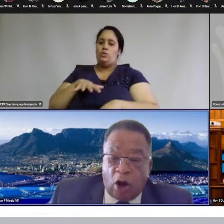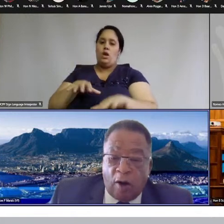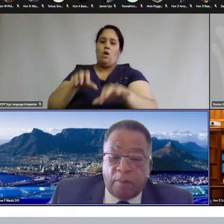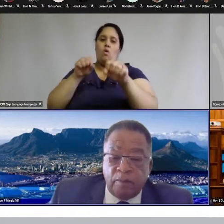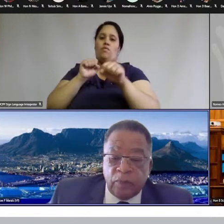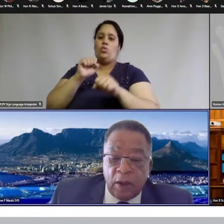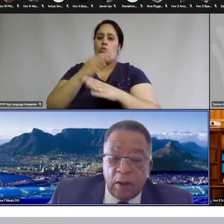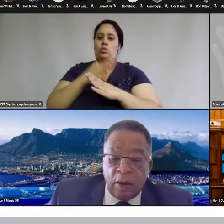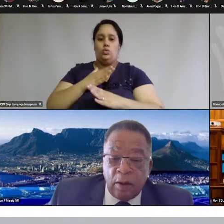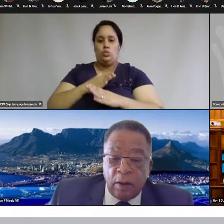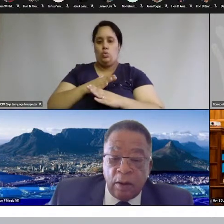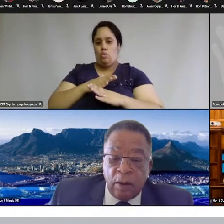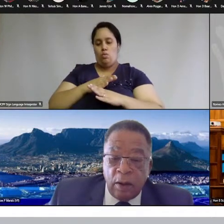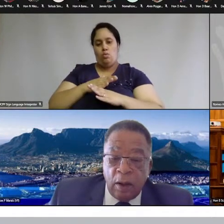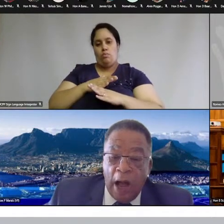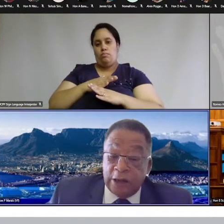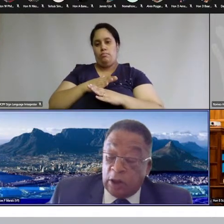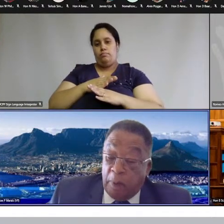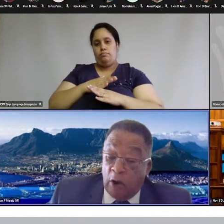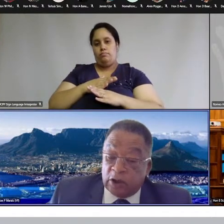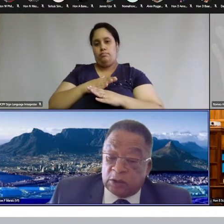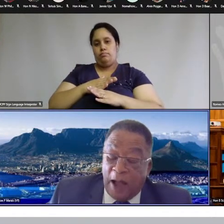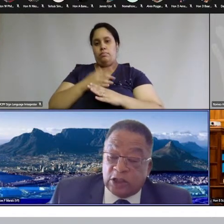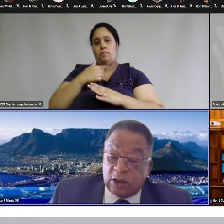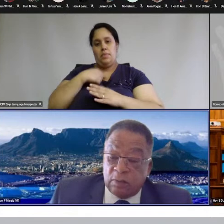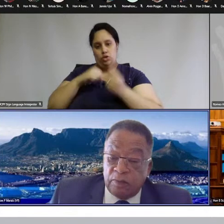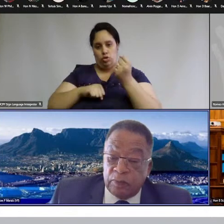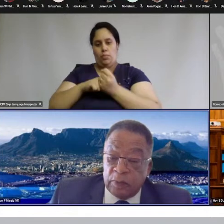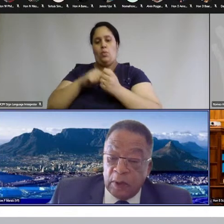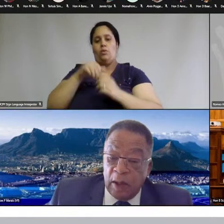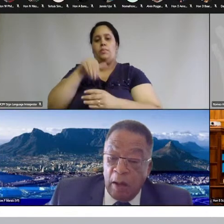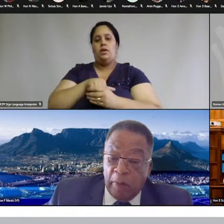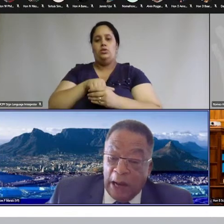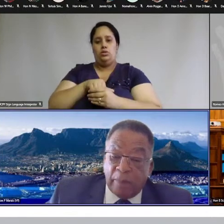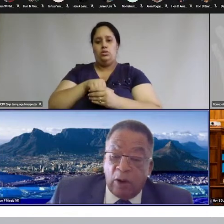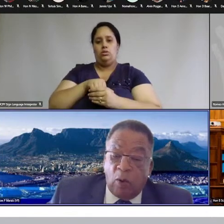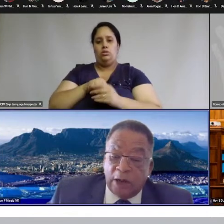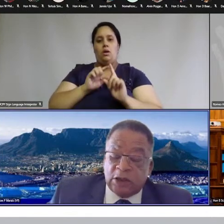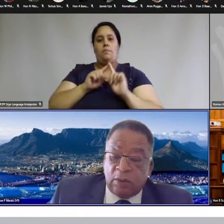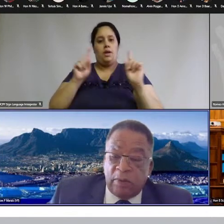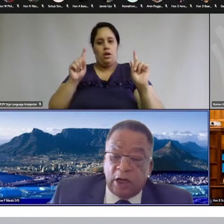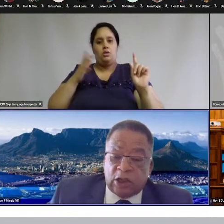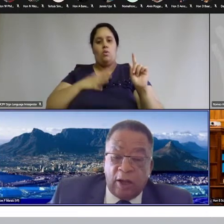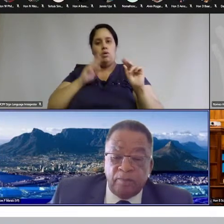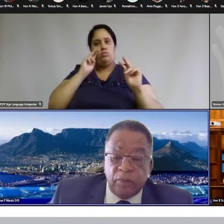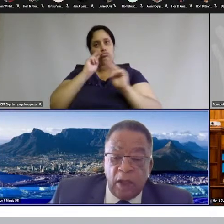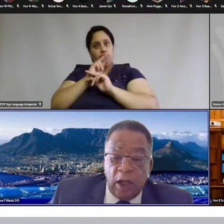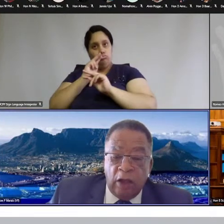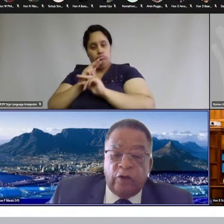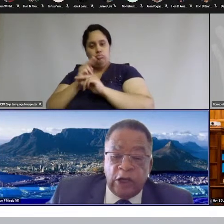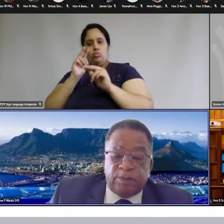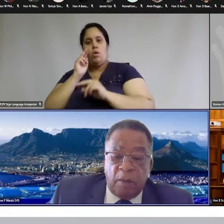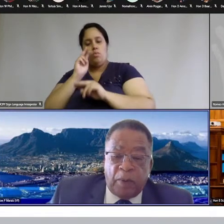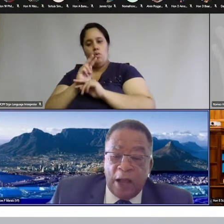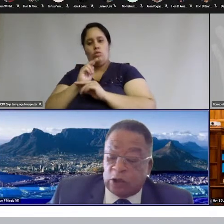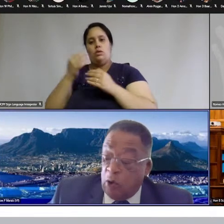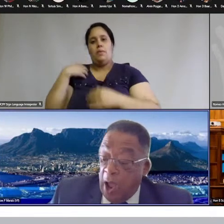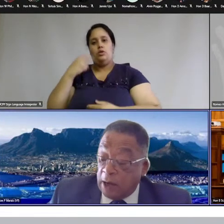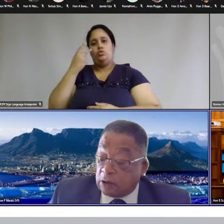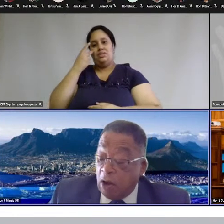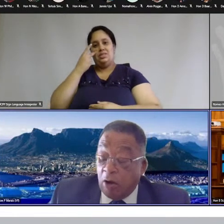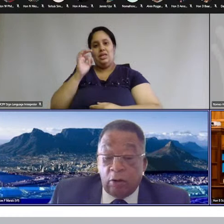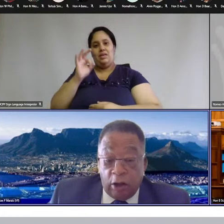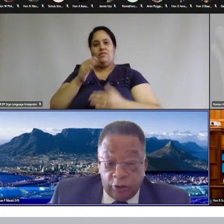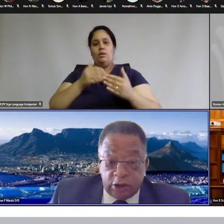your job. I support this budget, but I'm going to watch the minister if he's prepared